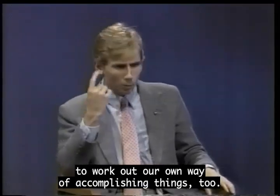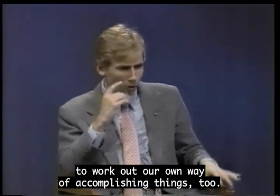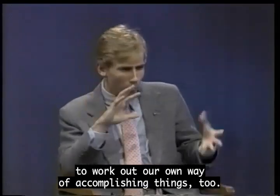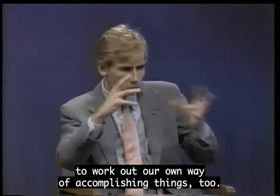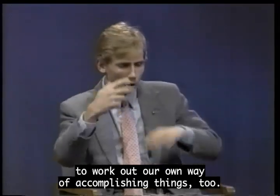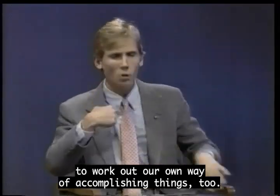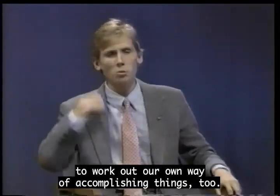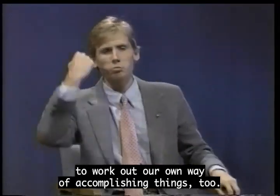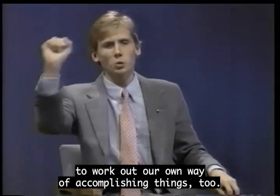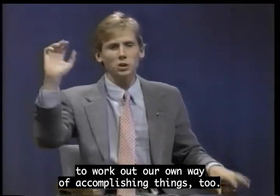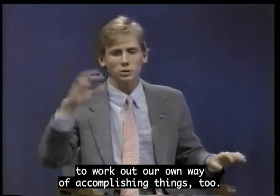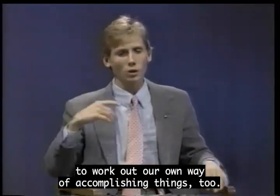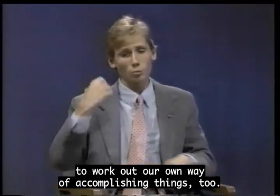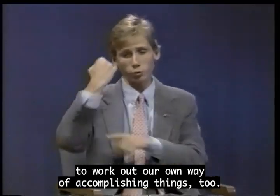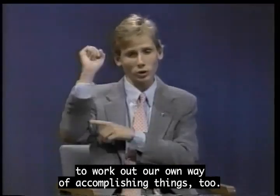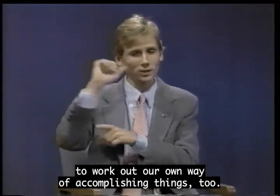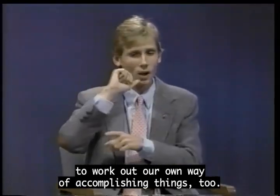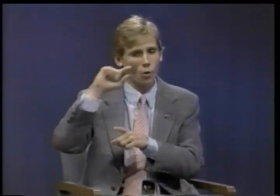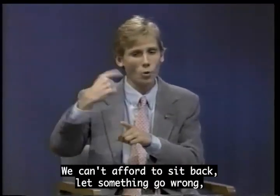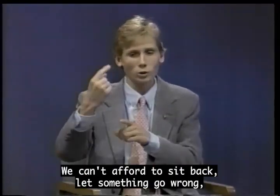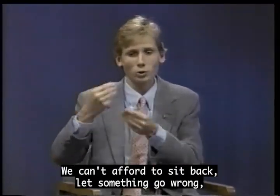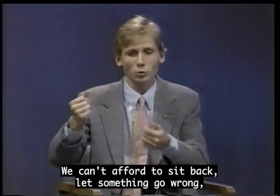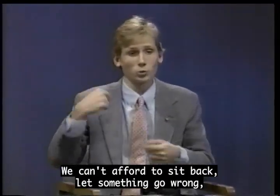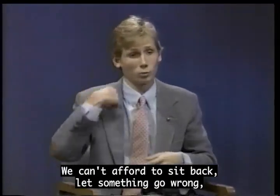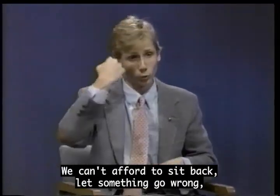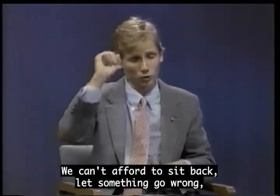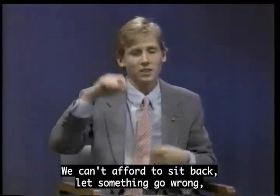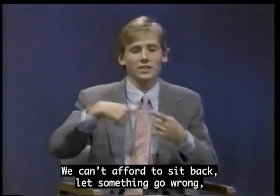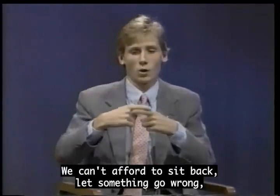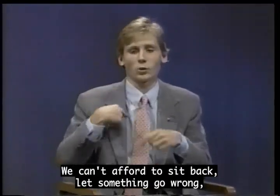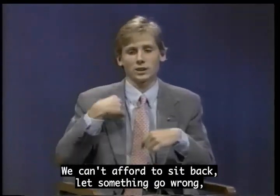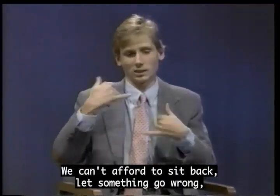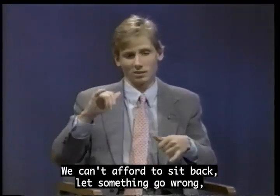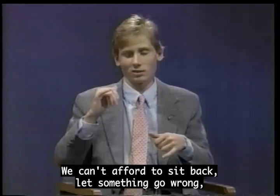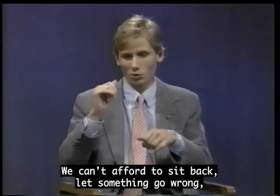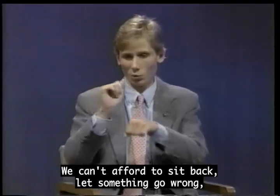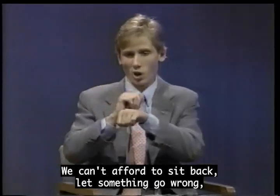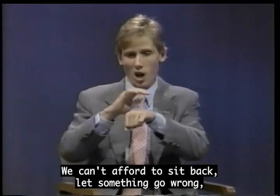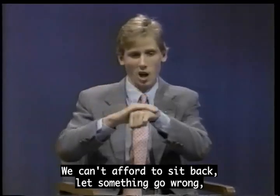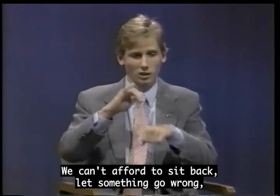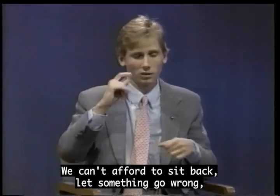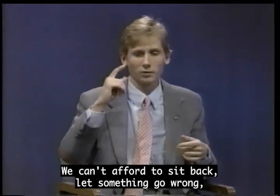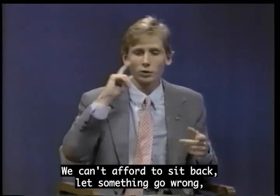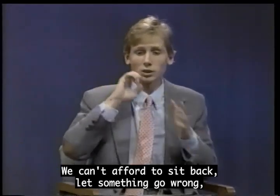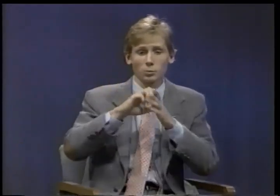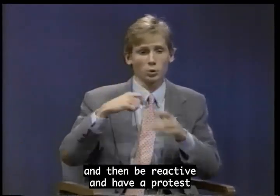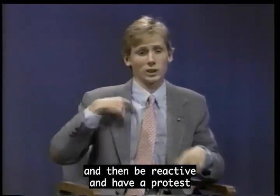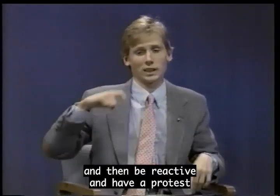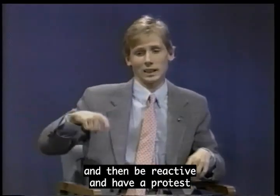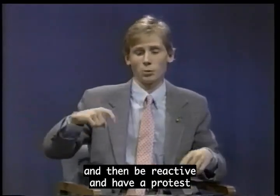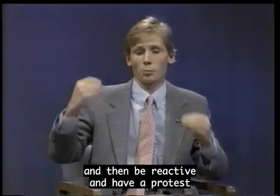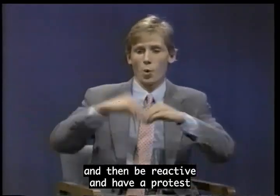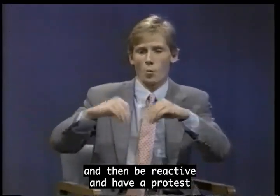can't afford to sit back, let something go wrong, and then be reactive and have a protest in response to what's gone